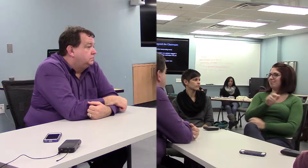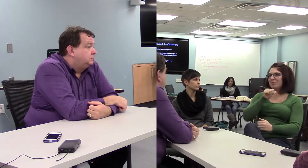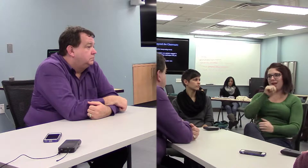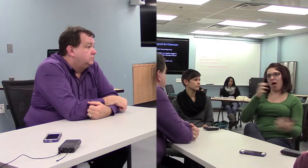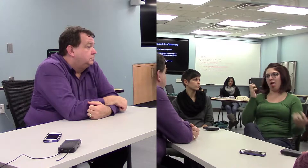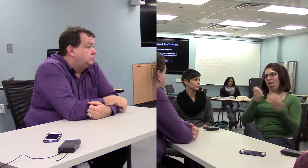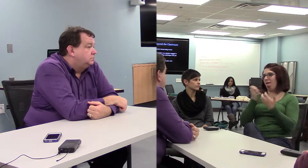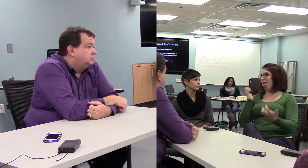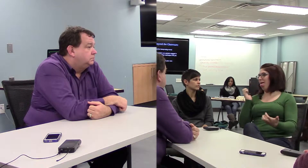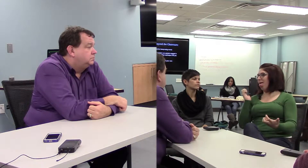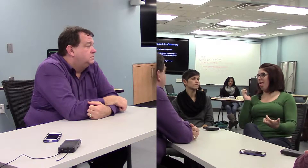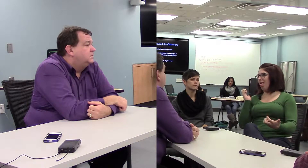Does that make sense?